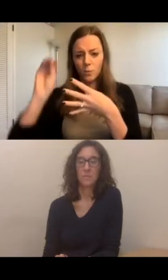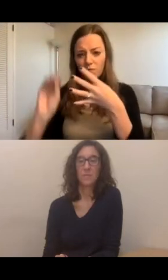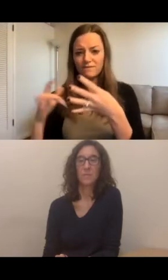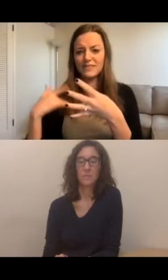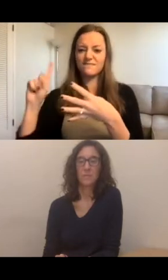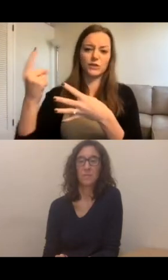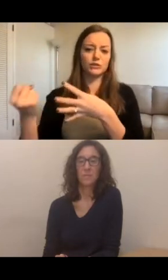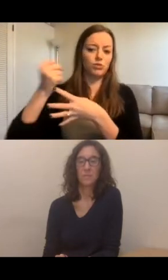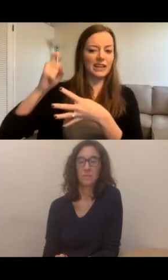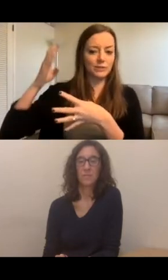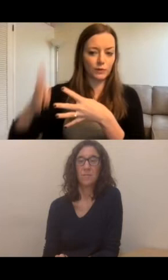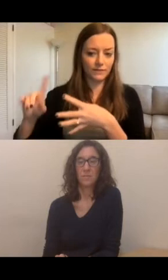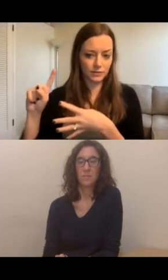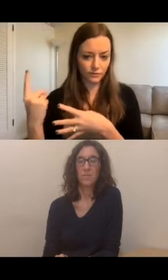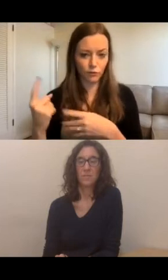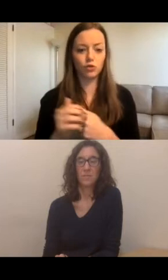and prioritize them in order.